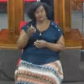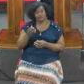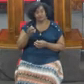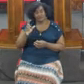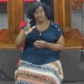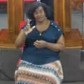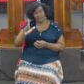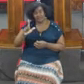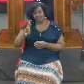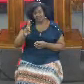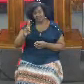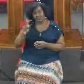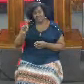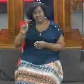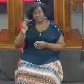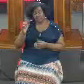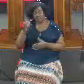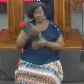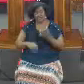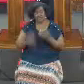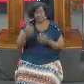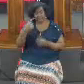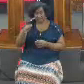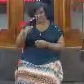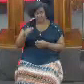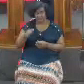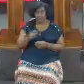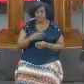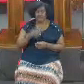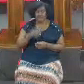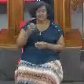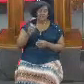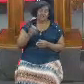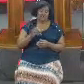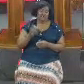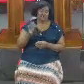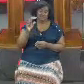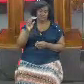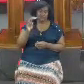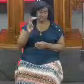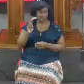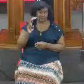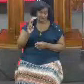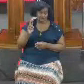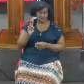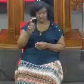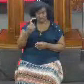verse 25 through verse number 37. The Bible says in